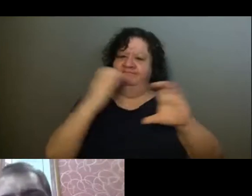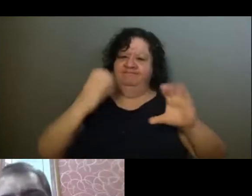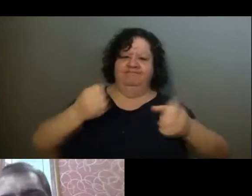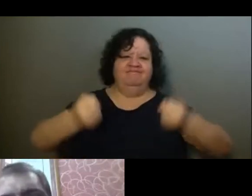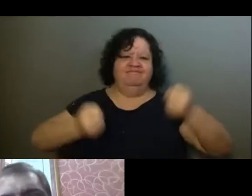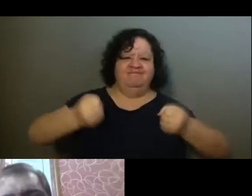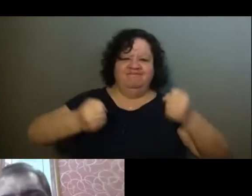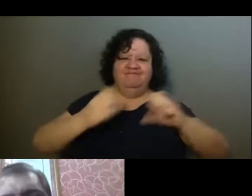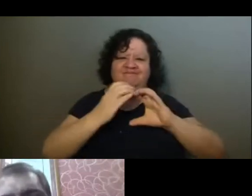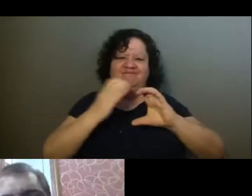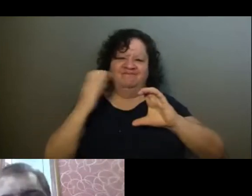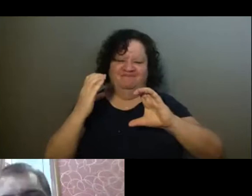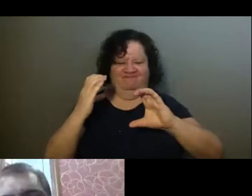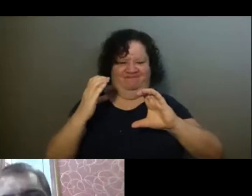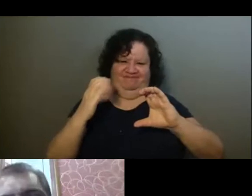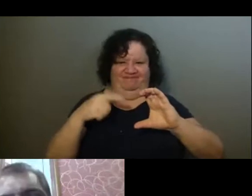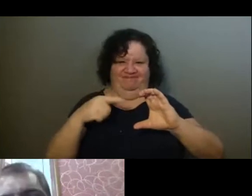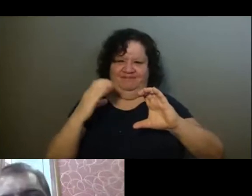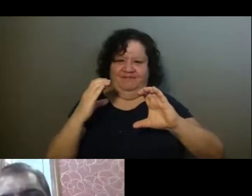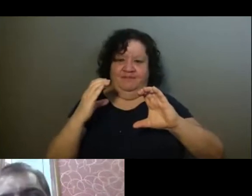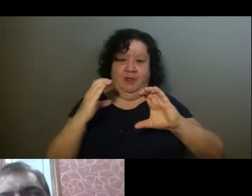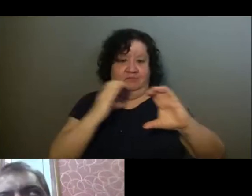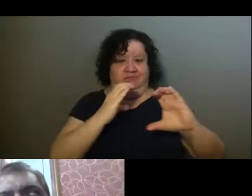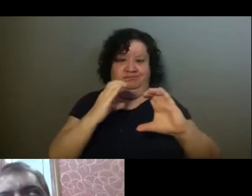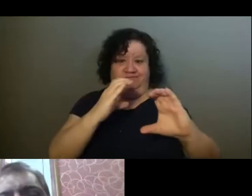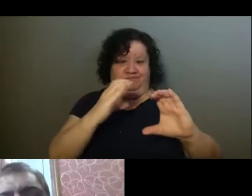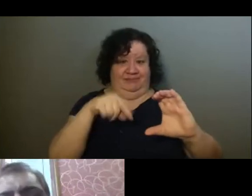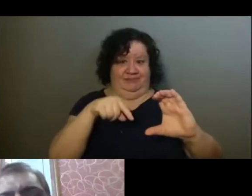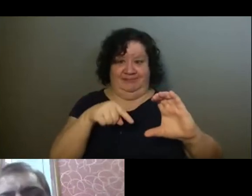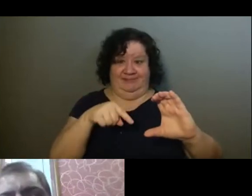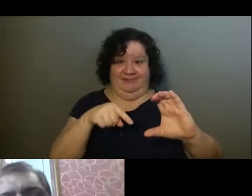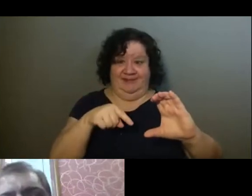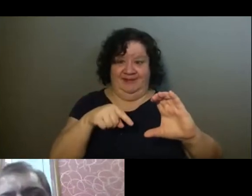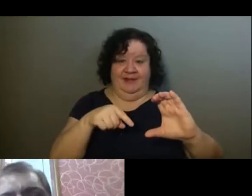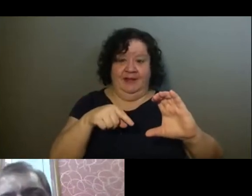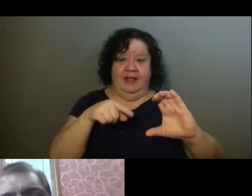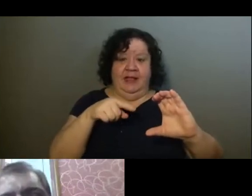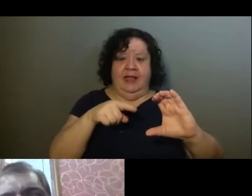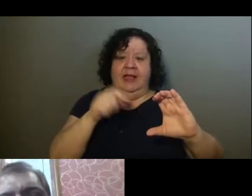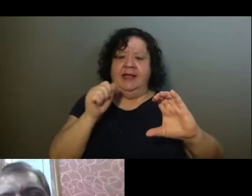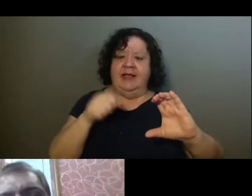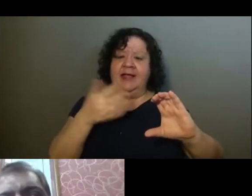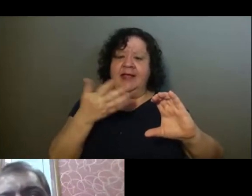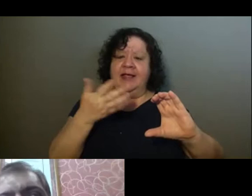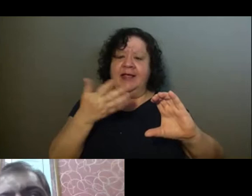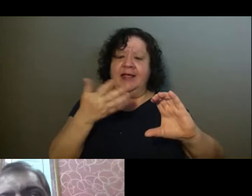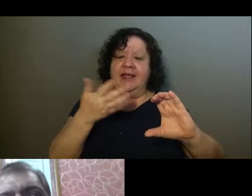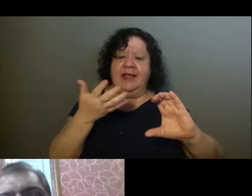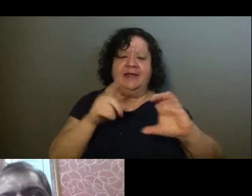this with using the API kits of SIM. So it works on any mobile device. It's a feature phone,